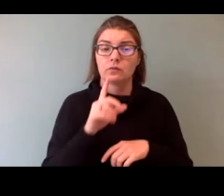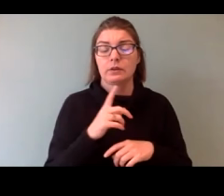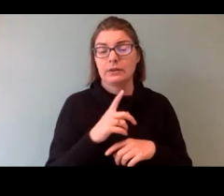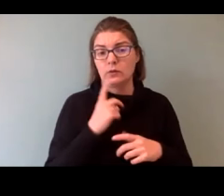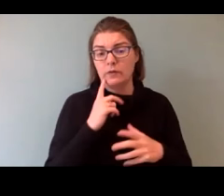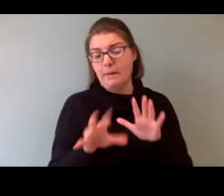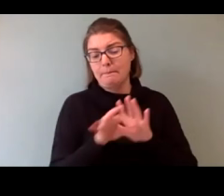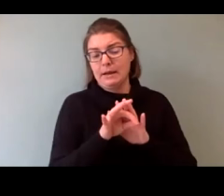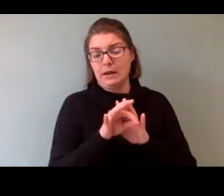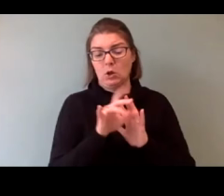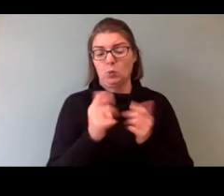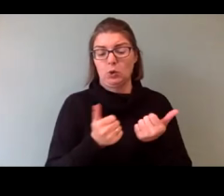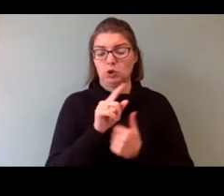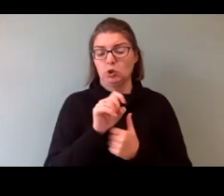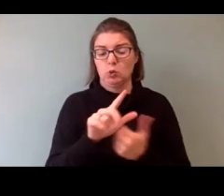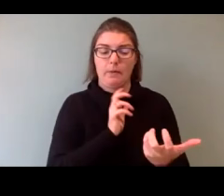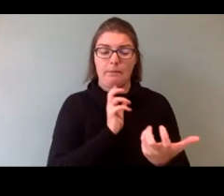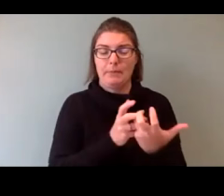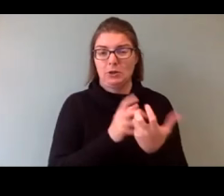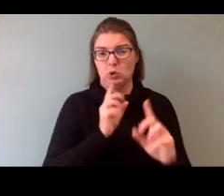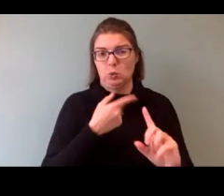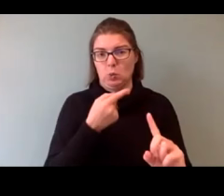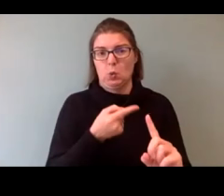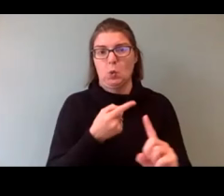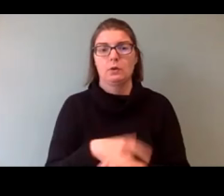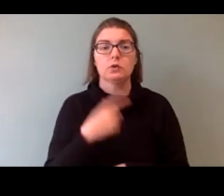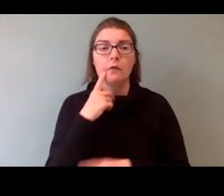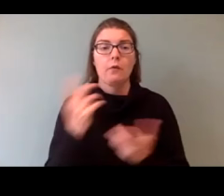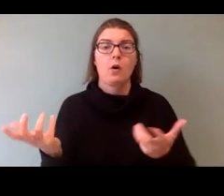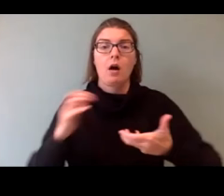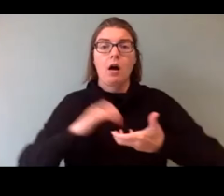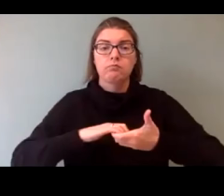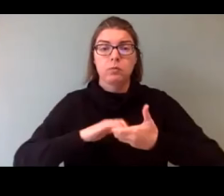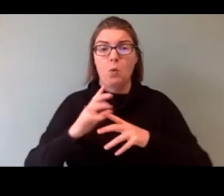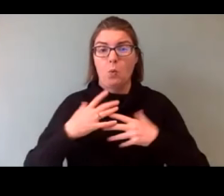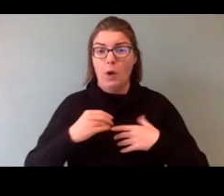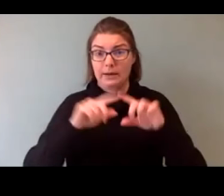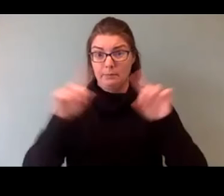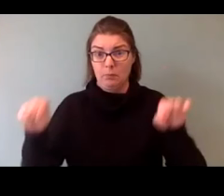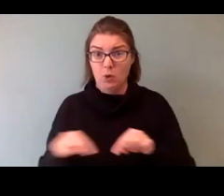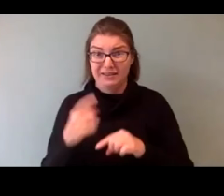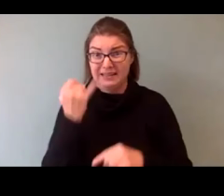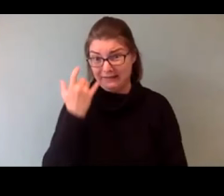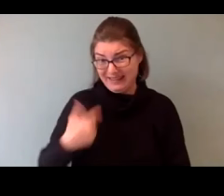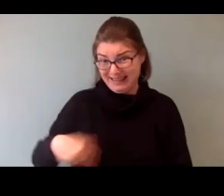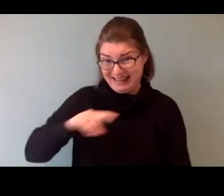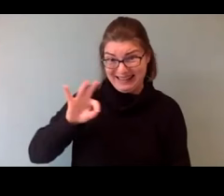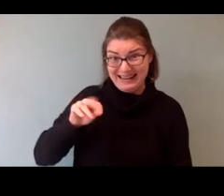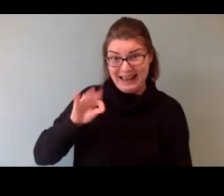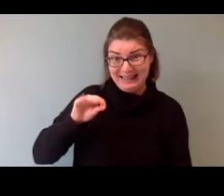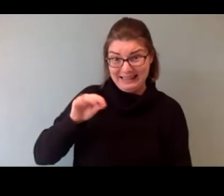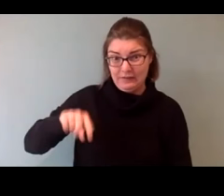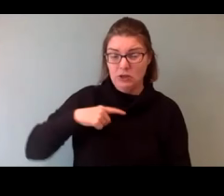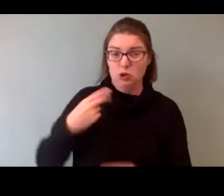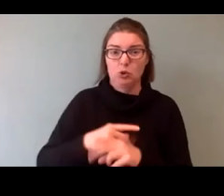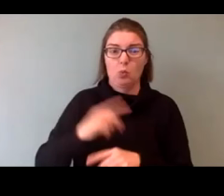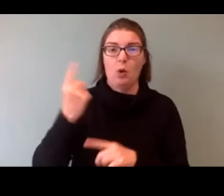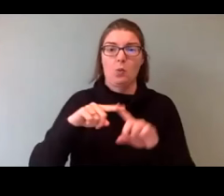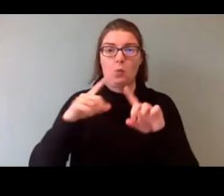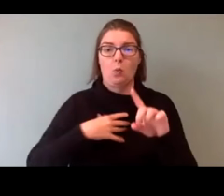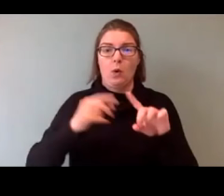tool for the purpose. So for cloud whiteboards, if it's a smaller group, if all 90 of us were on one whiteboard, we would